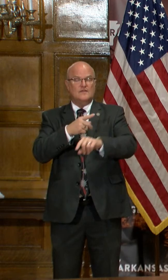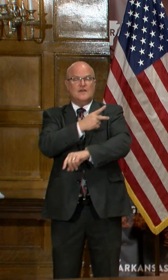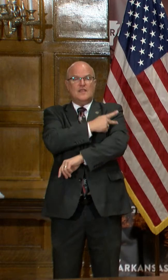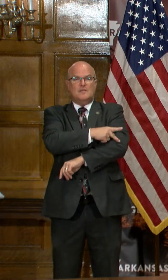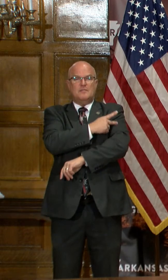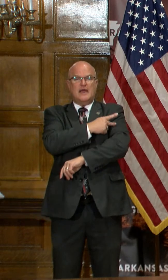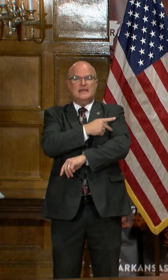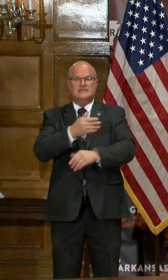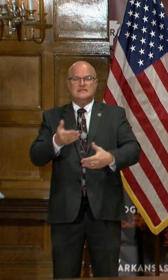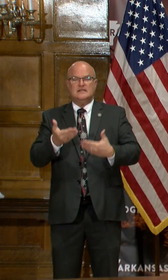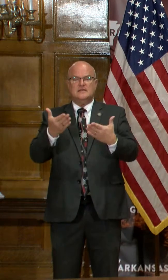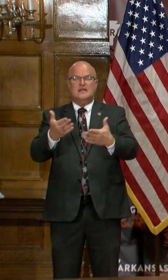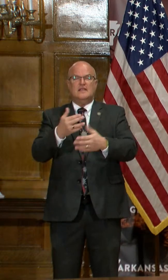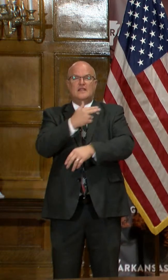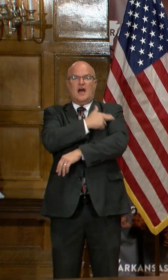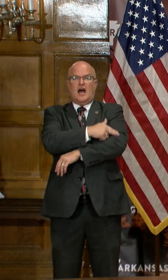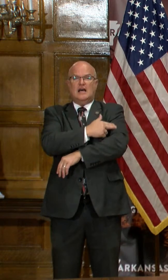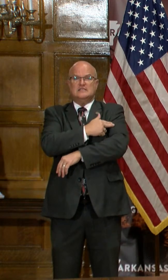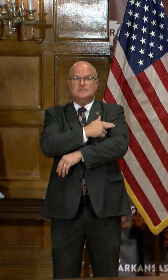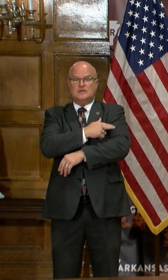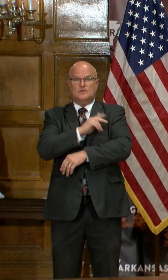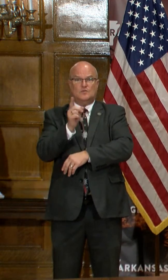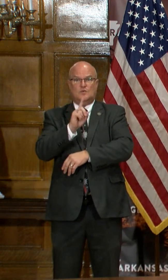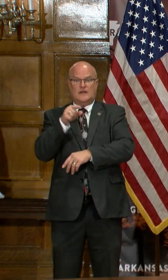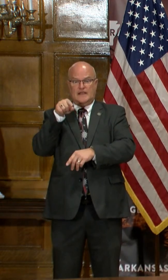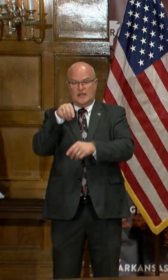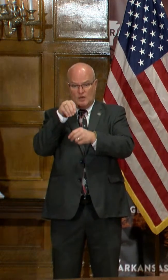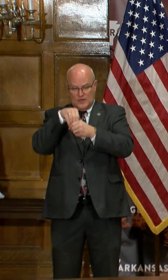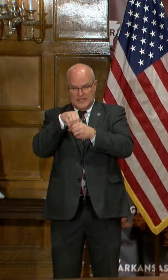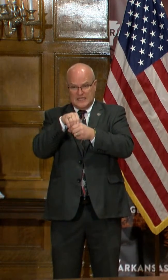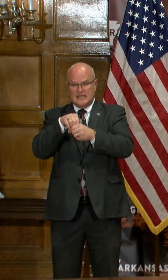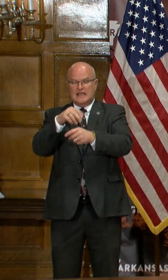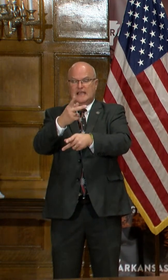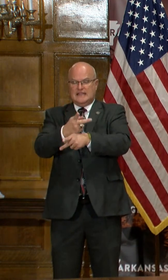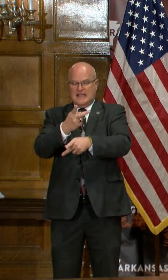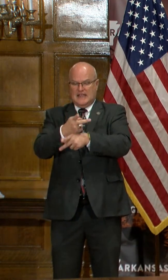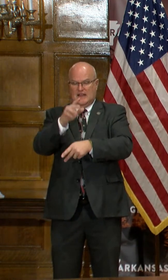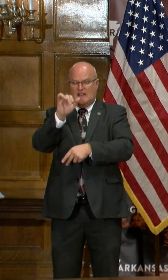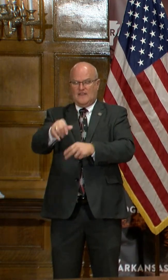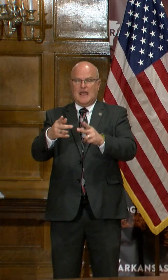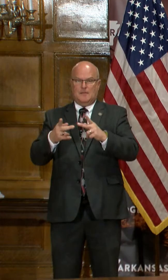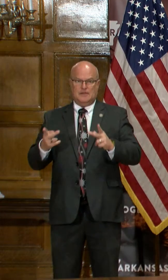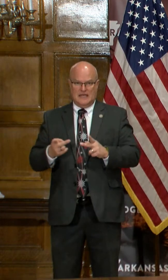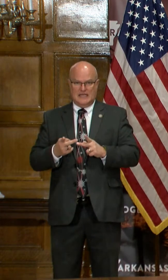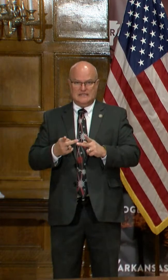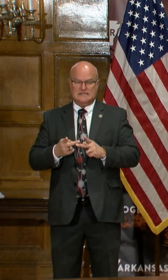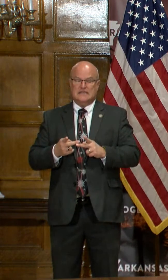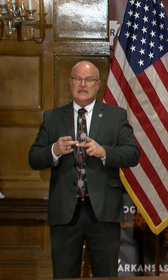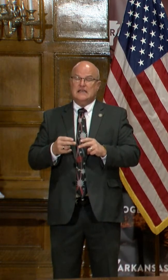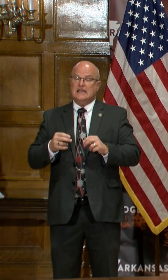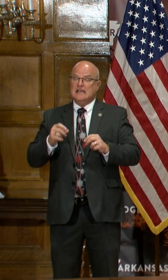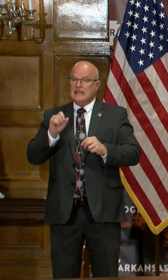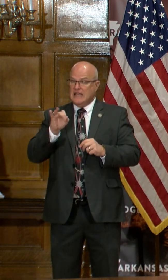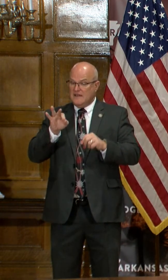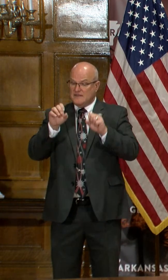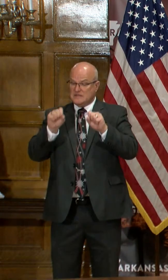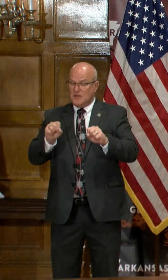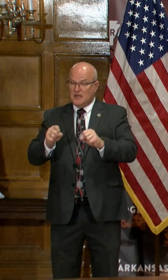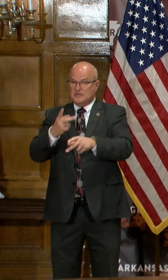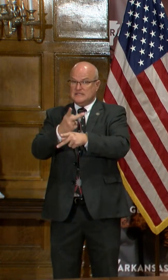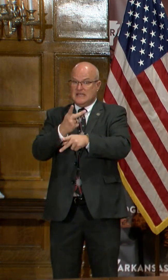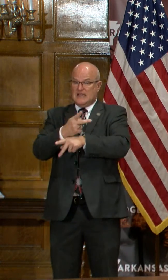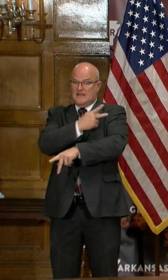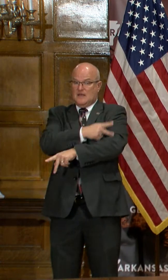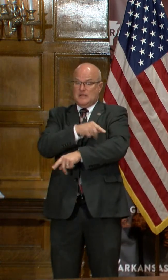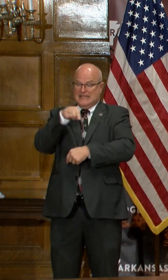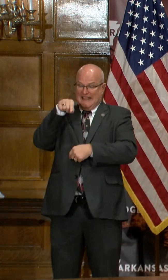that presents to Hospital A, wherever Hospital A is, that they are taken care of at that facility. So if it is humanly possible for them to take care of